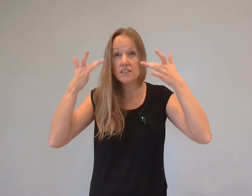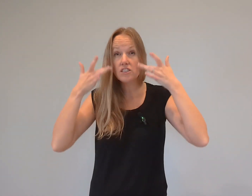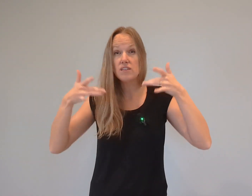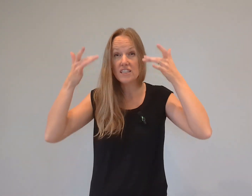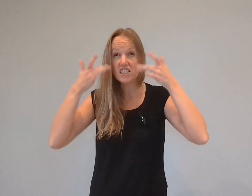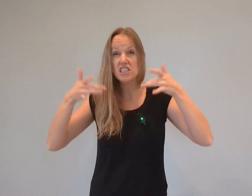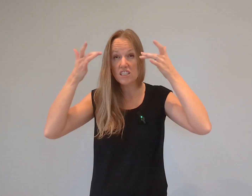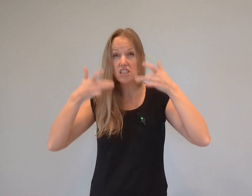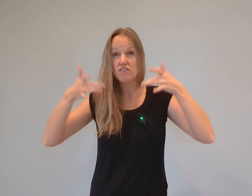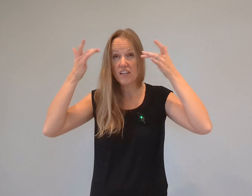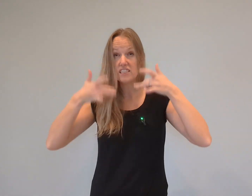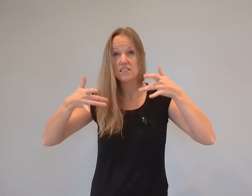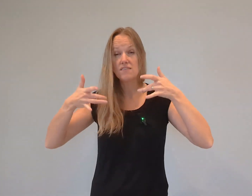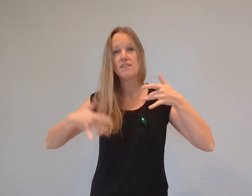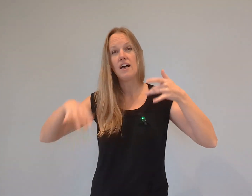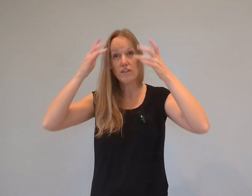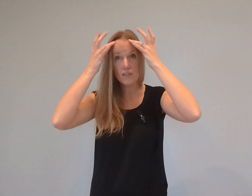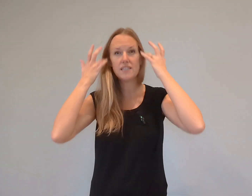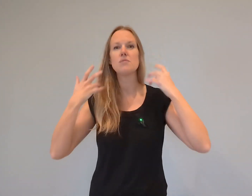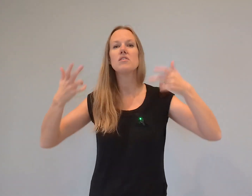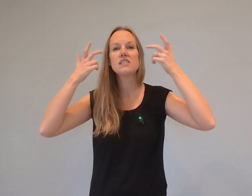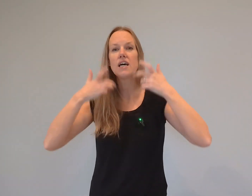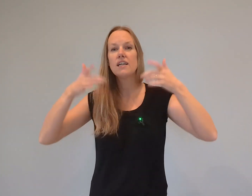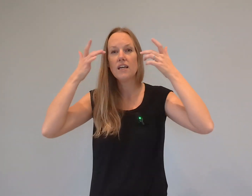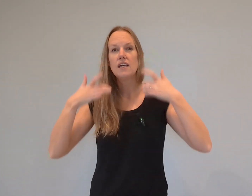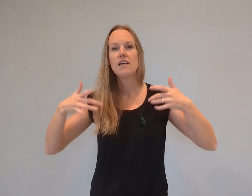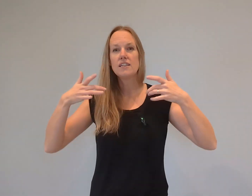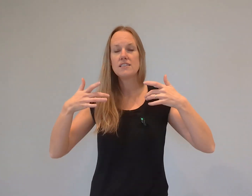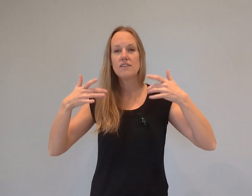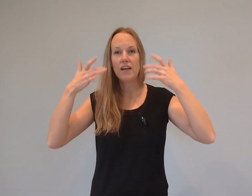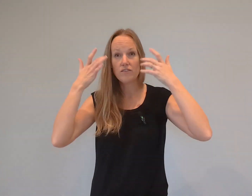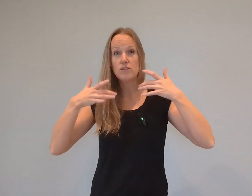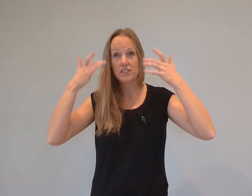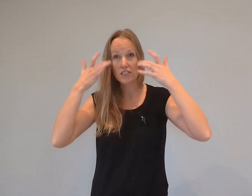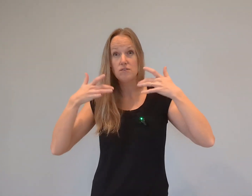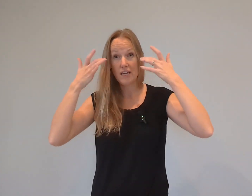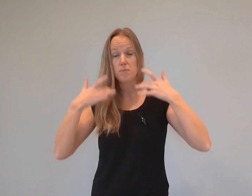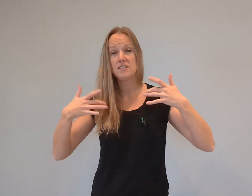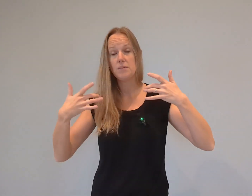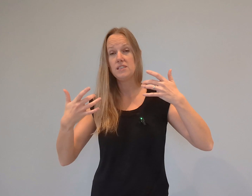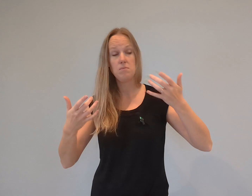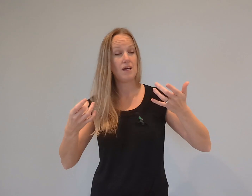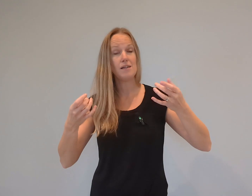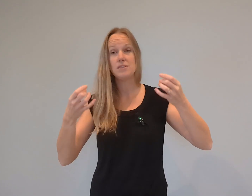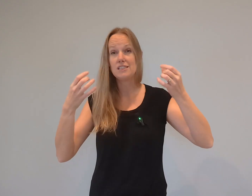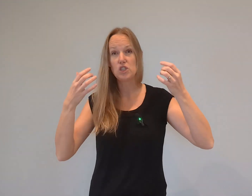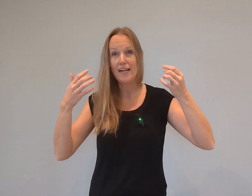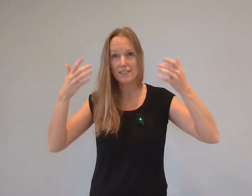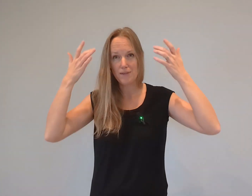fingers showing the tears on your face. I don't know what it is about this sign. If I have no depth perception, but I am just scratching